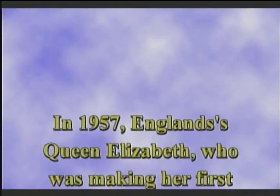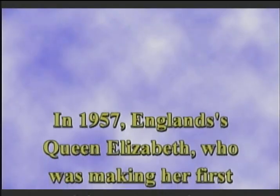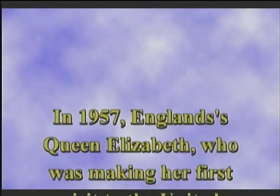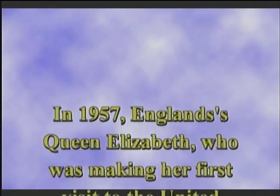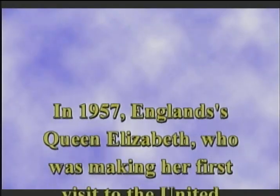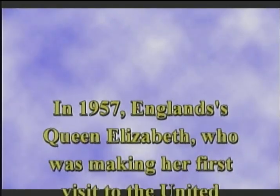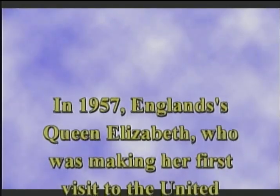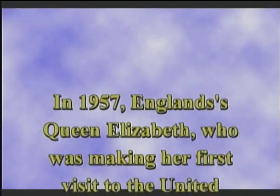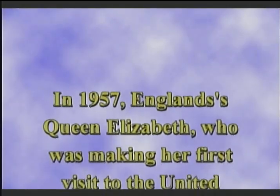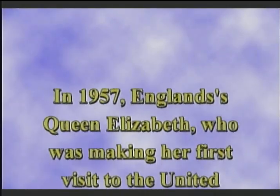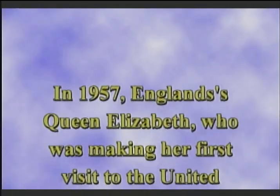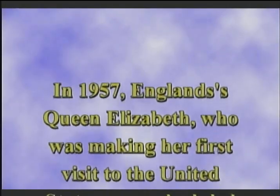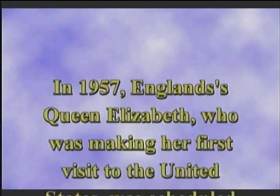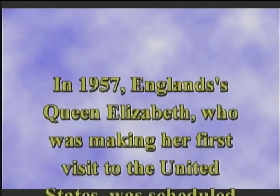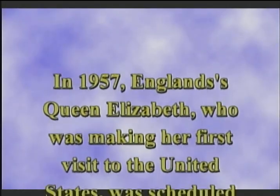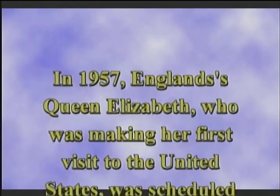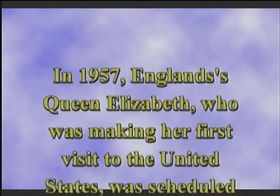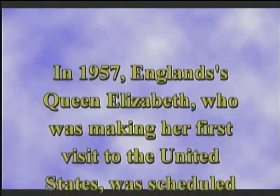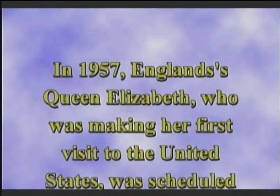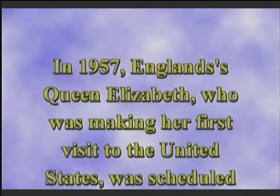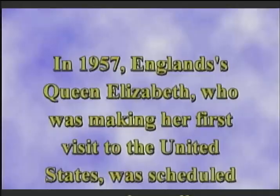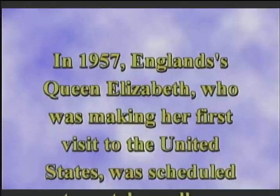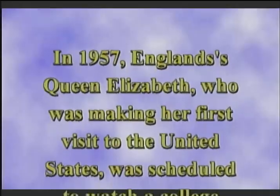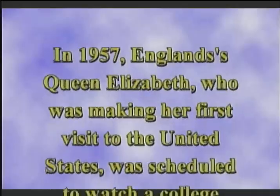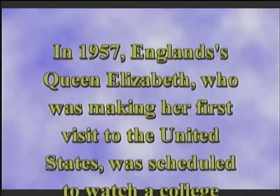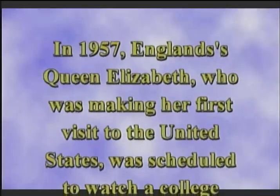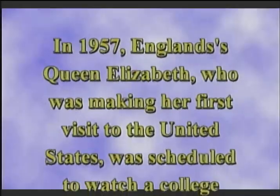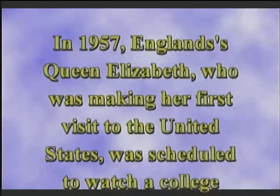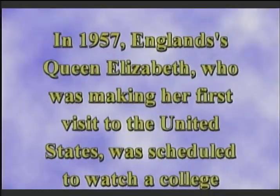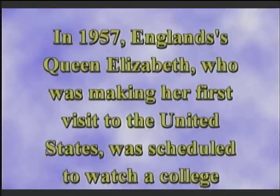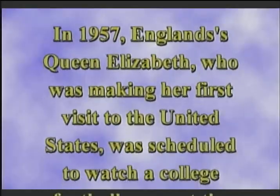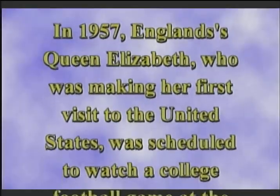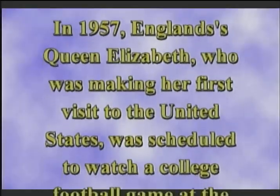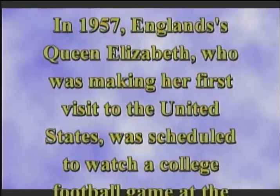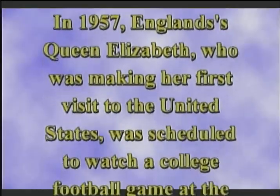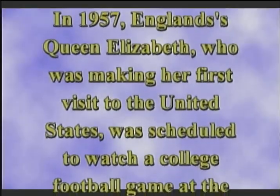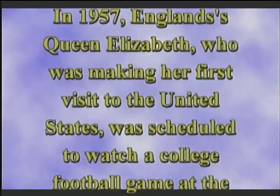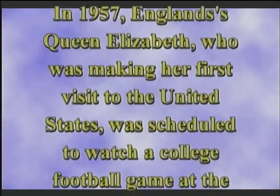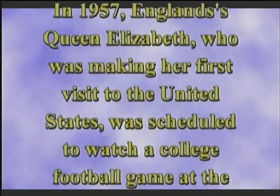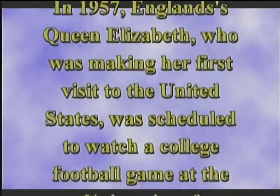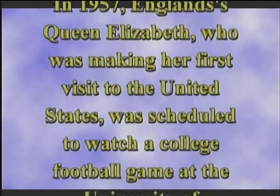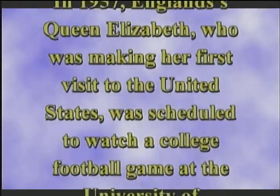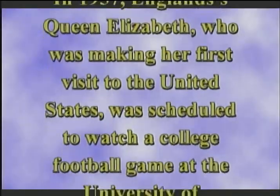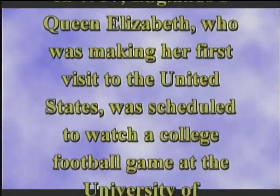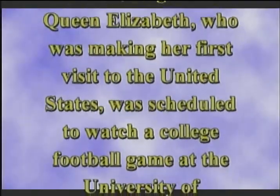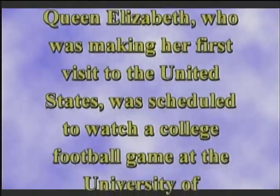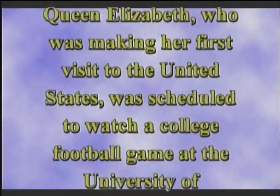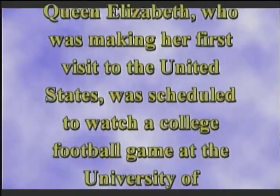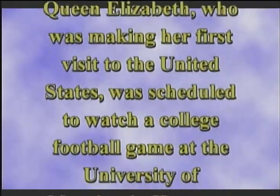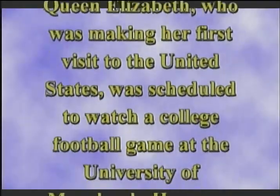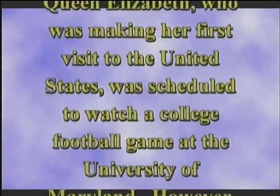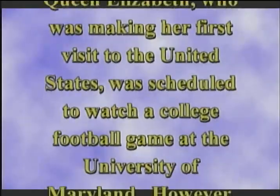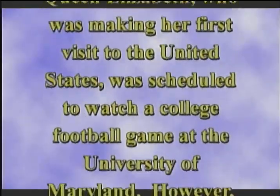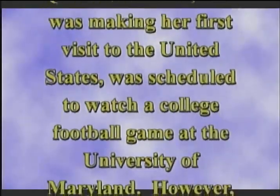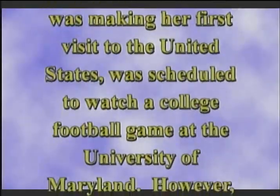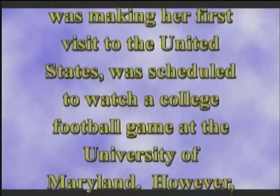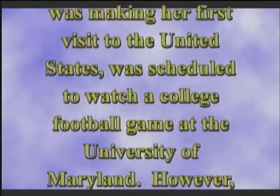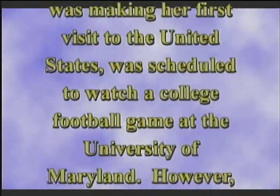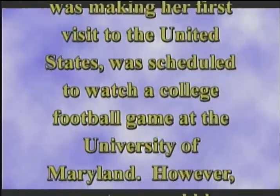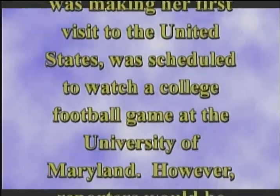In 1957, England's Queen Elizabeth, who was making her first visit to the United States, was scheduled to watch a college football game at the